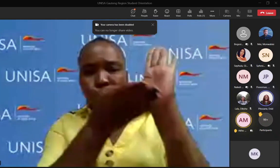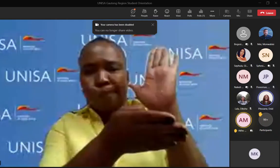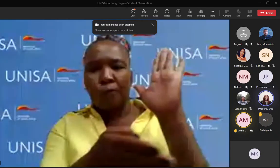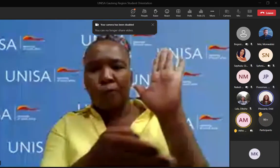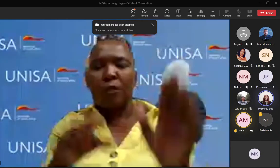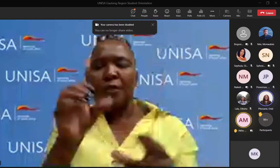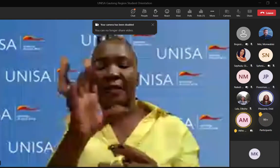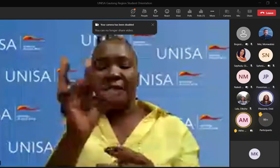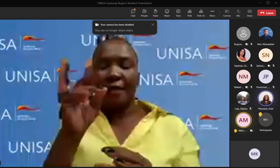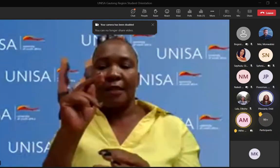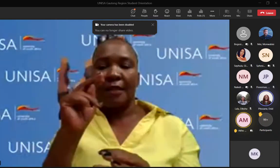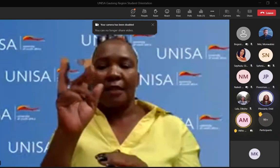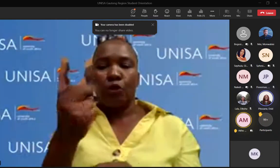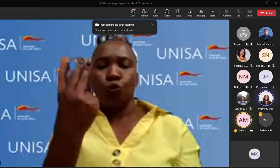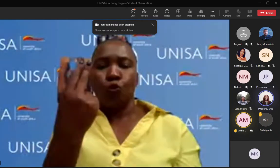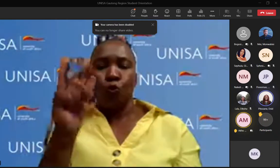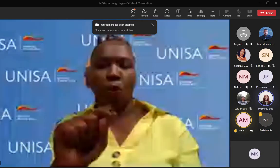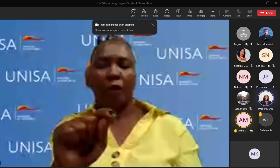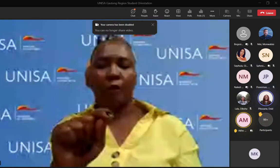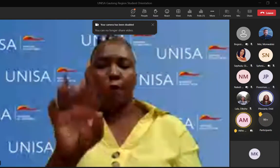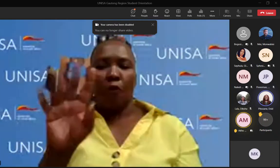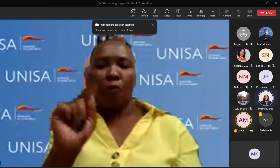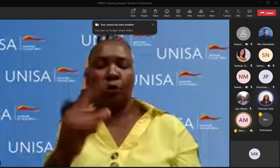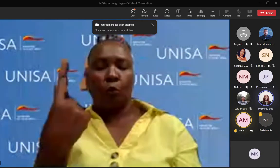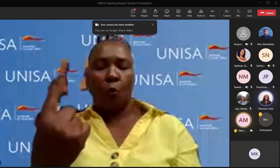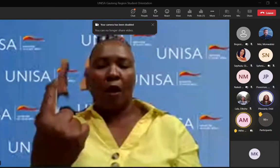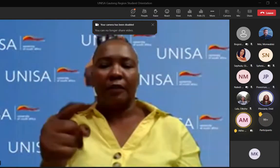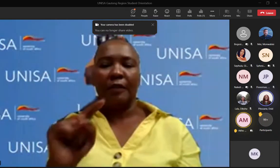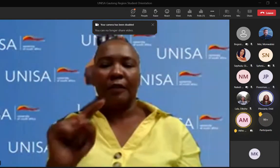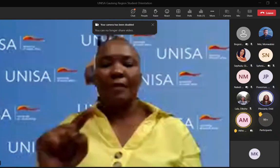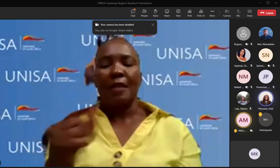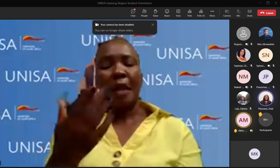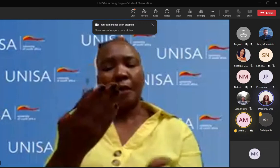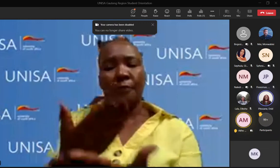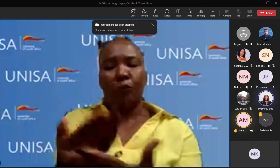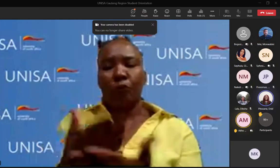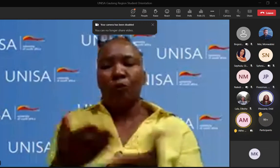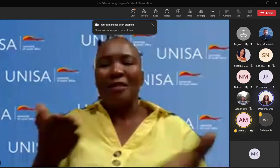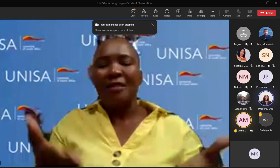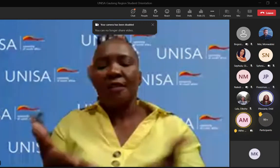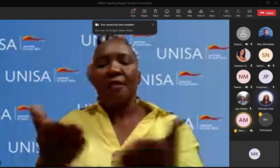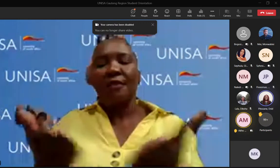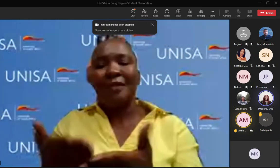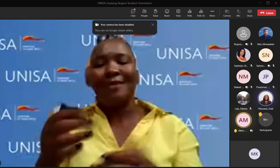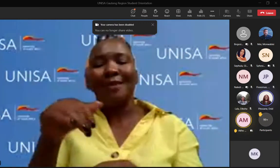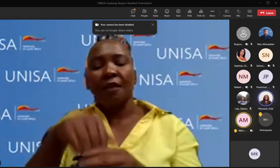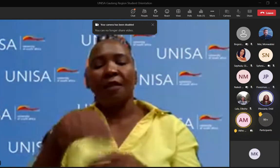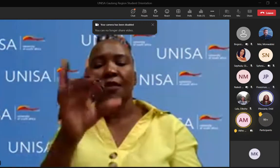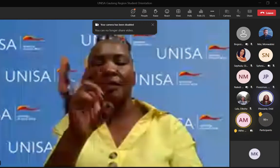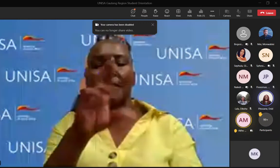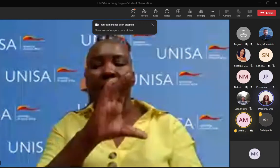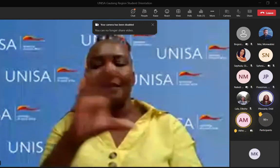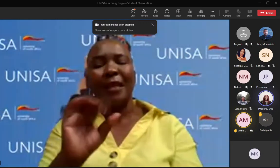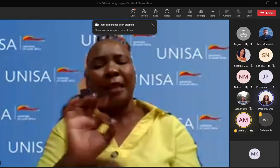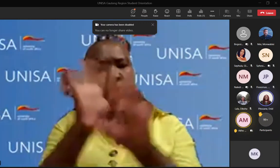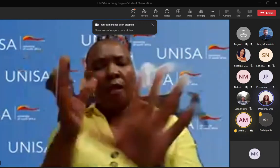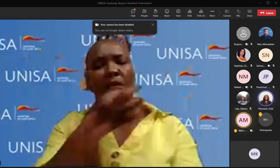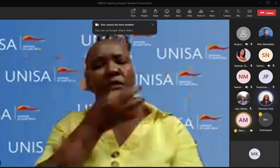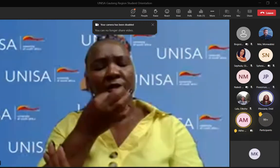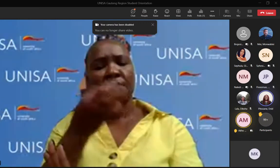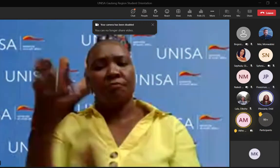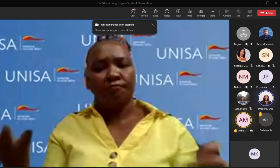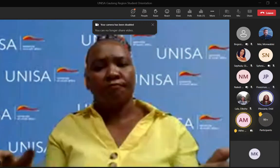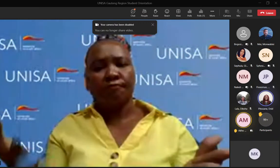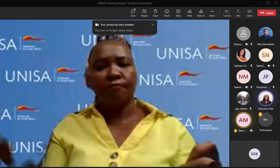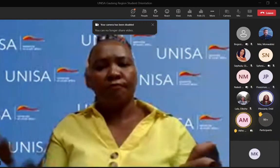and it speaks about eligibility to serve as a candidate in the SRC and it clearly stips late that a student must